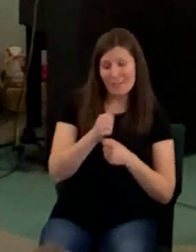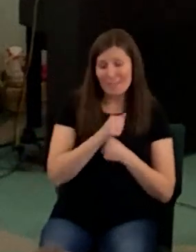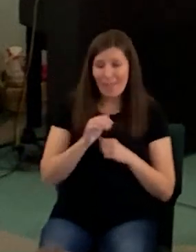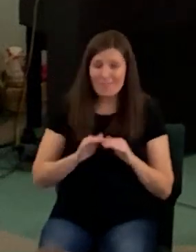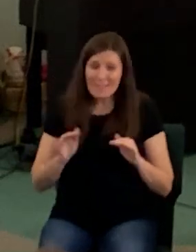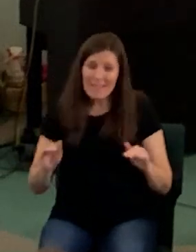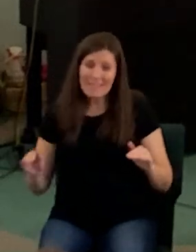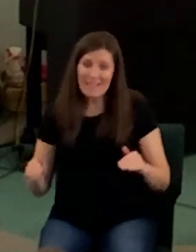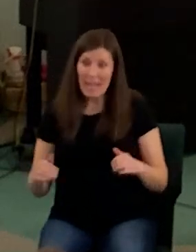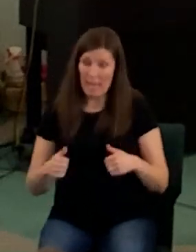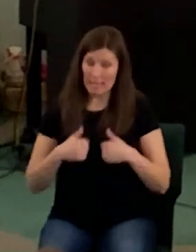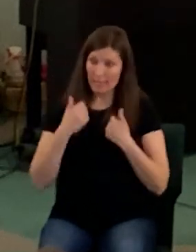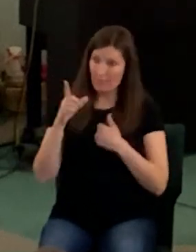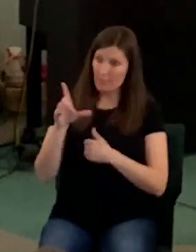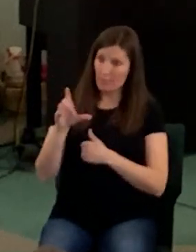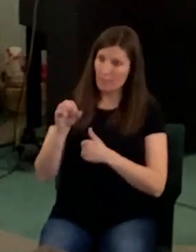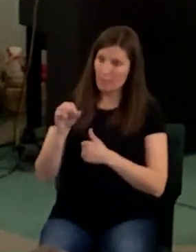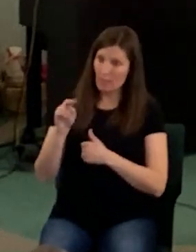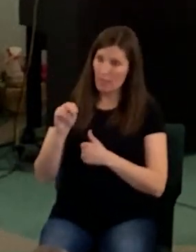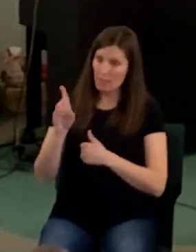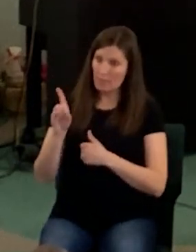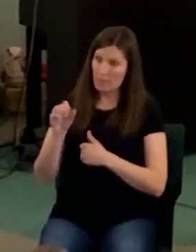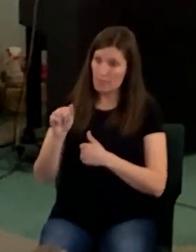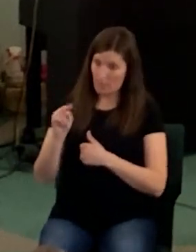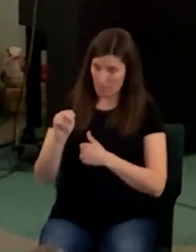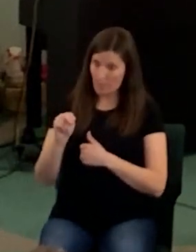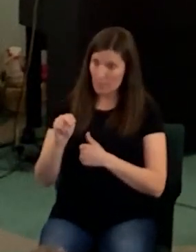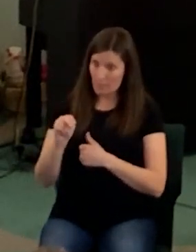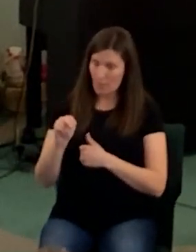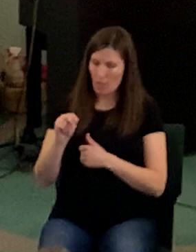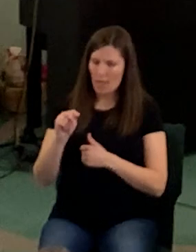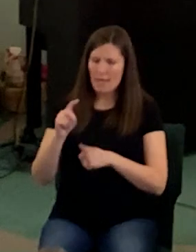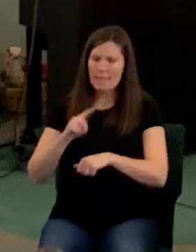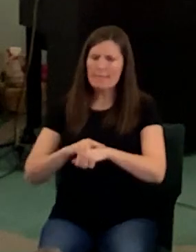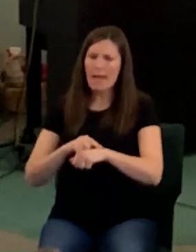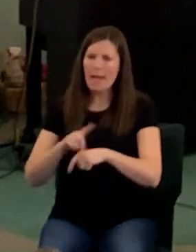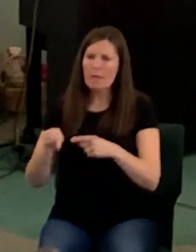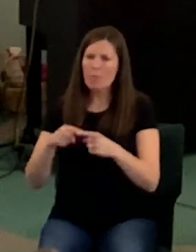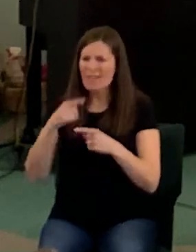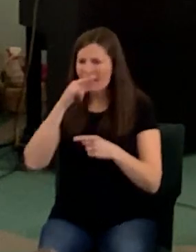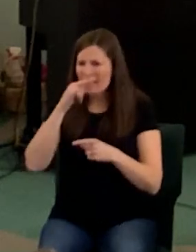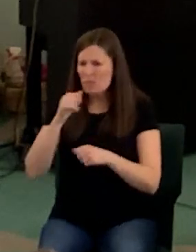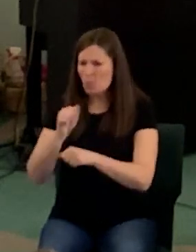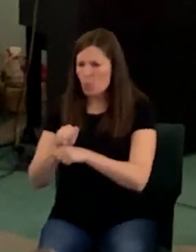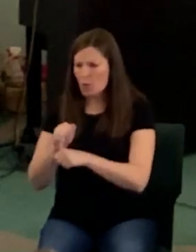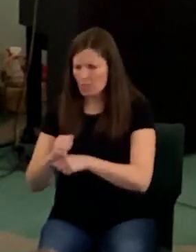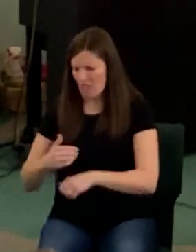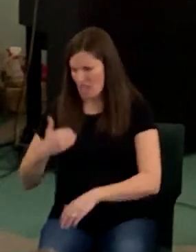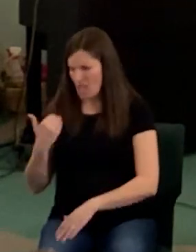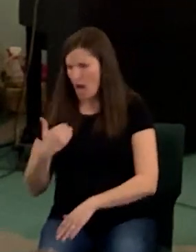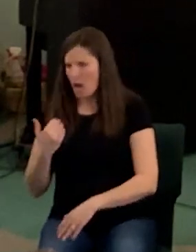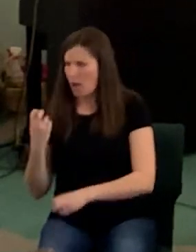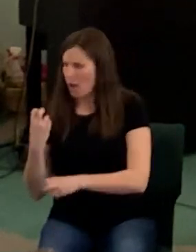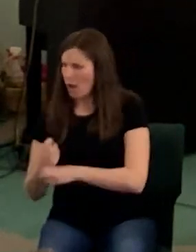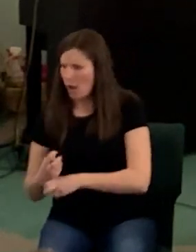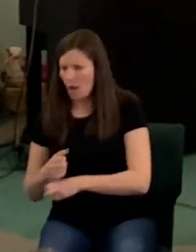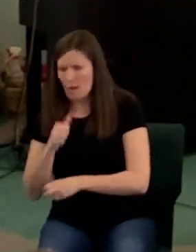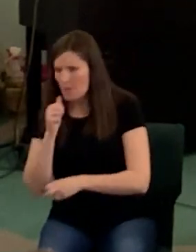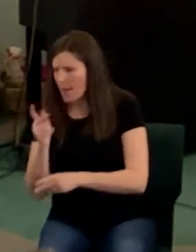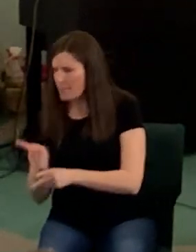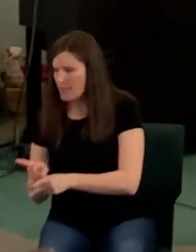kids. And he lived in London in a time where kids were put in factories, and they were worked hard 6 days a week. They weren't really cared